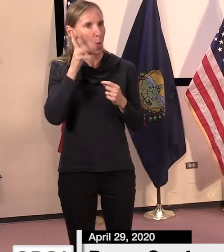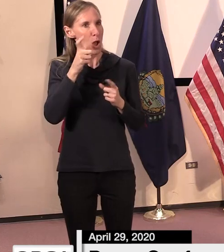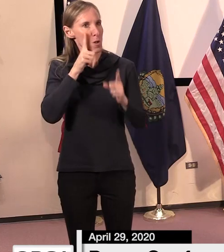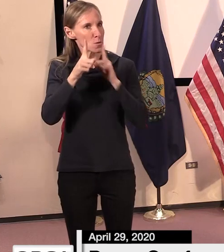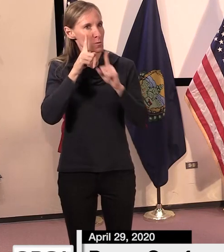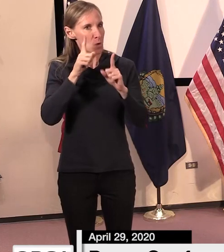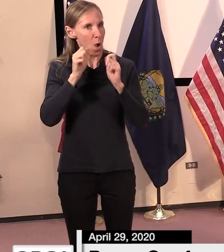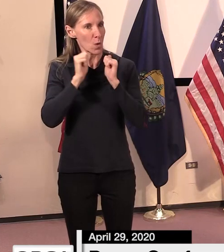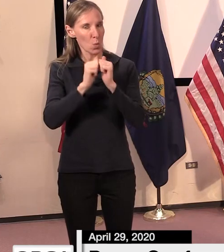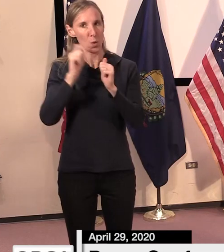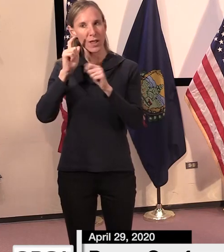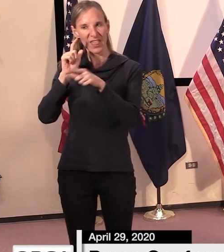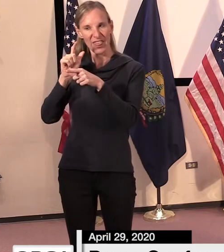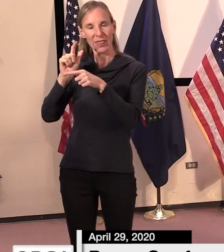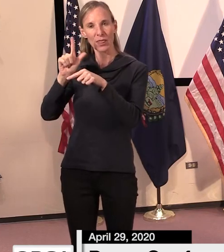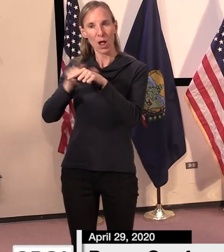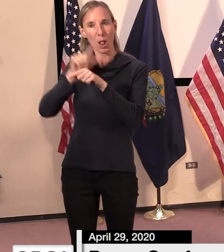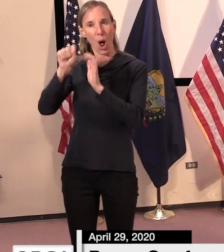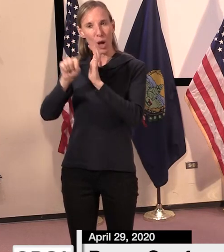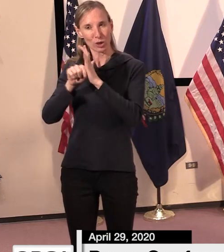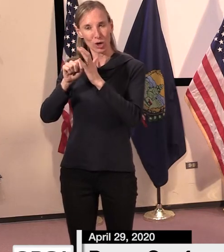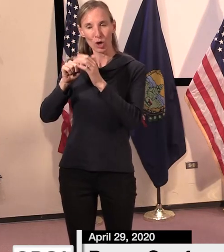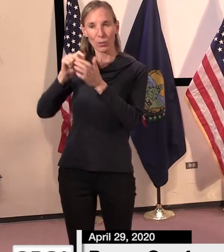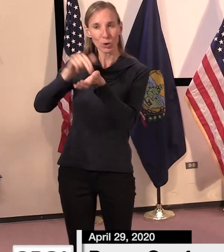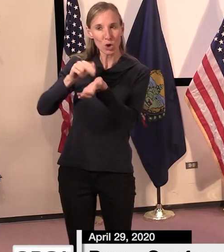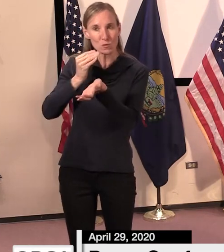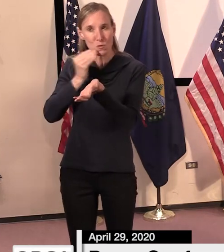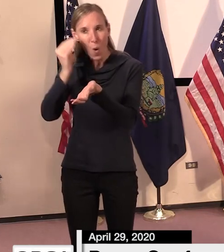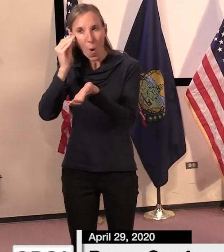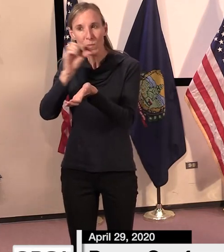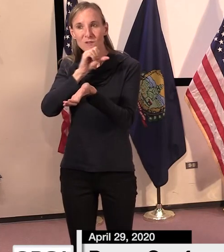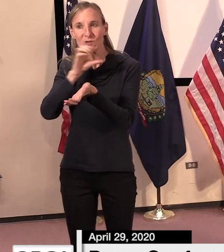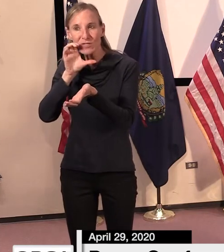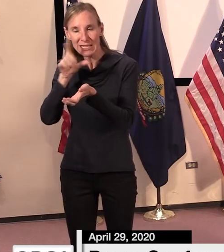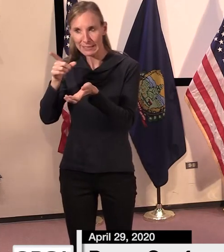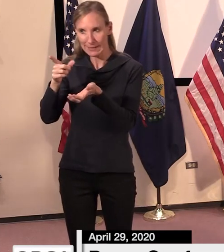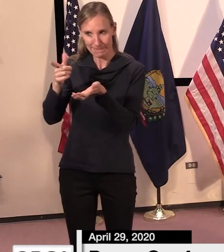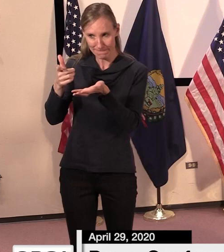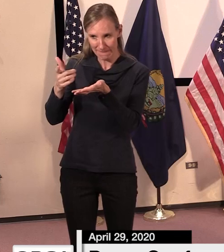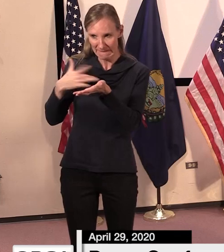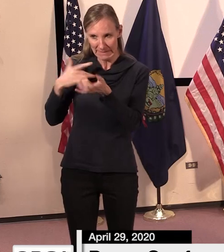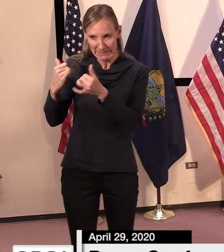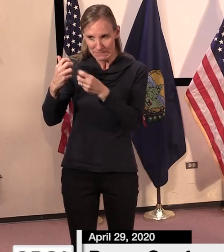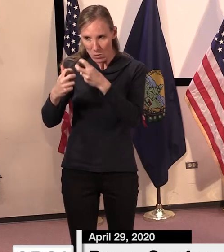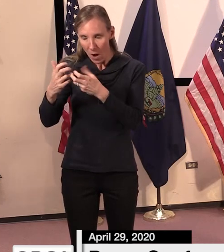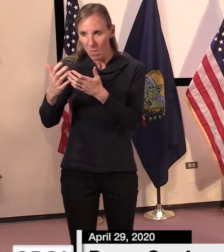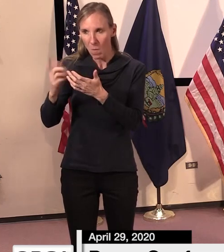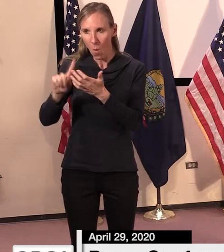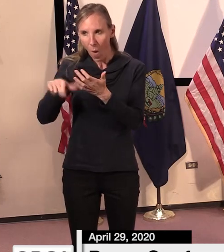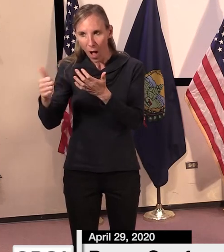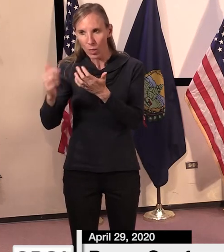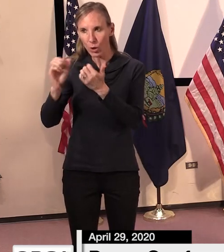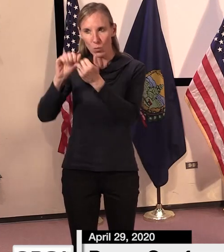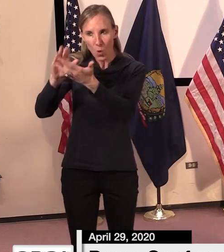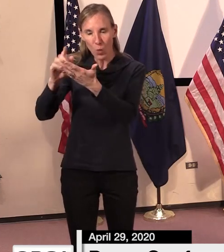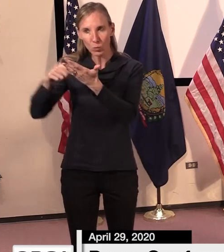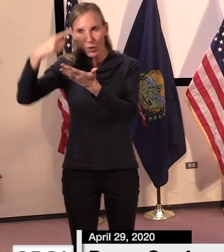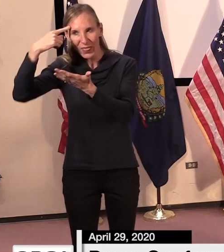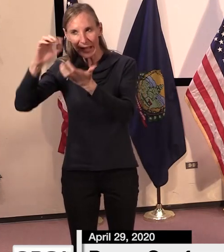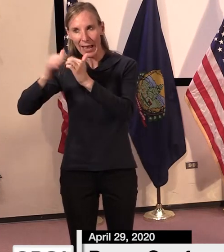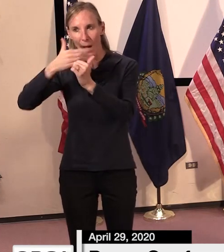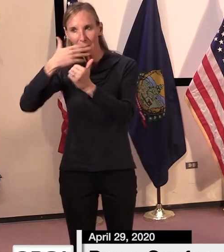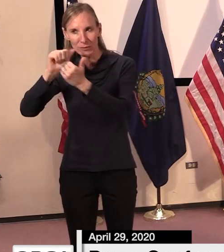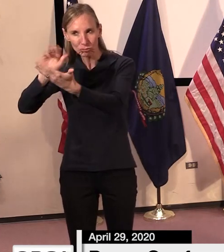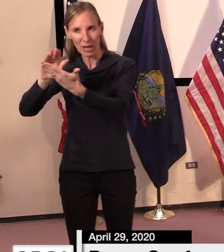the long-term care facilities and see if there's another path forward, or whether we can, we should, and